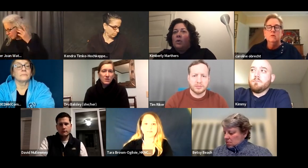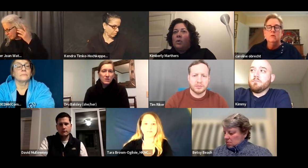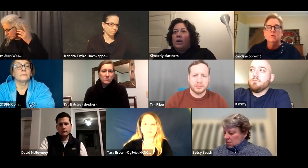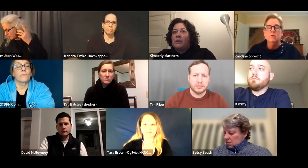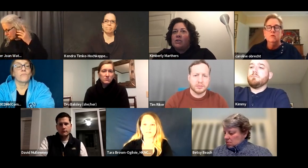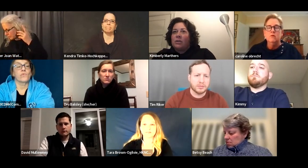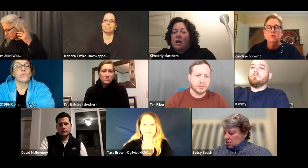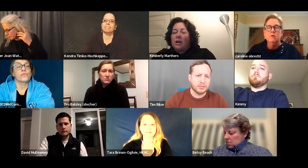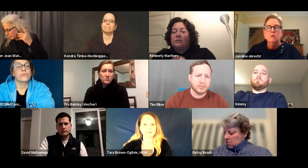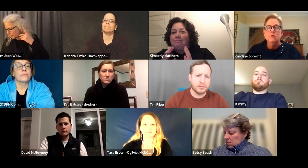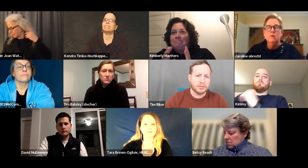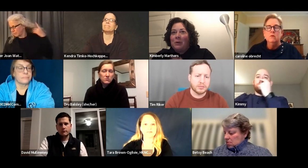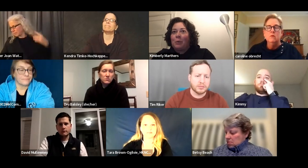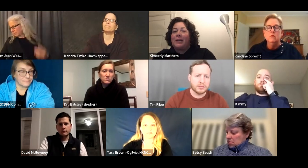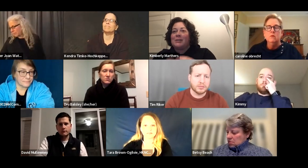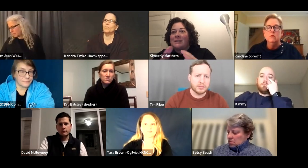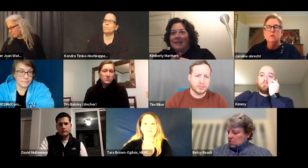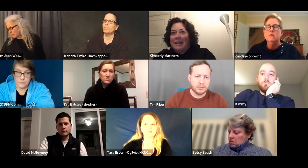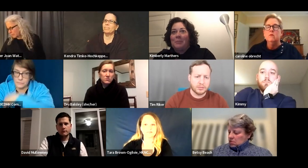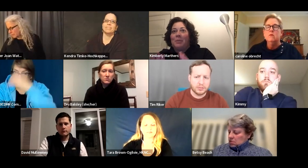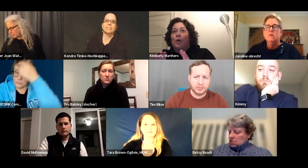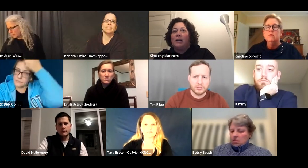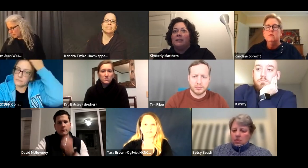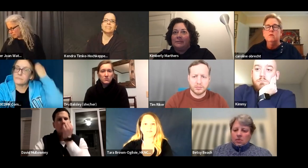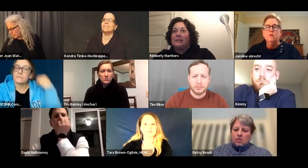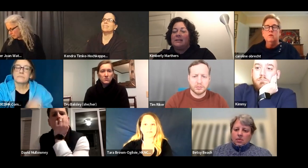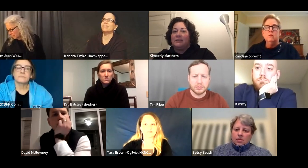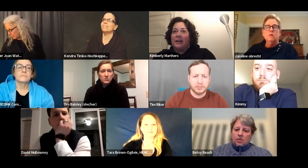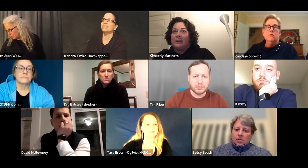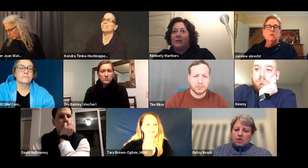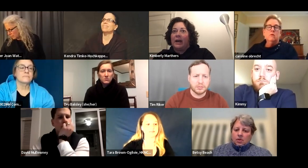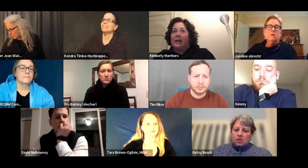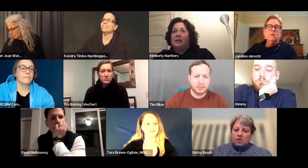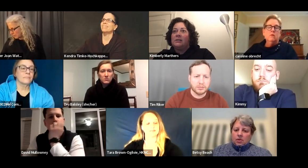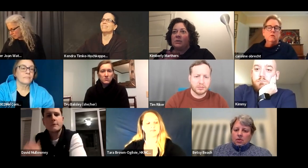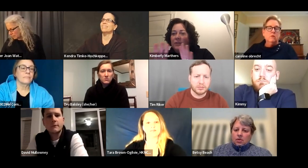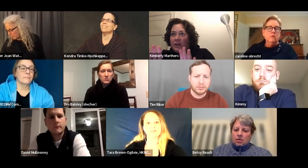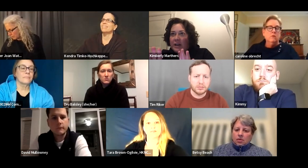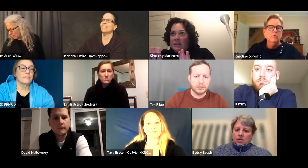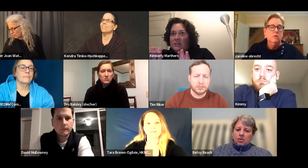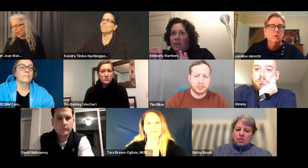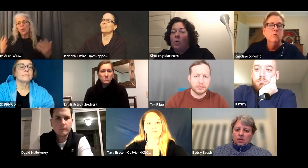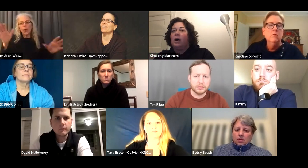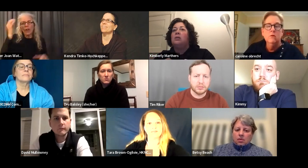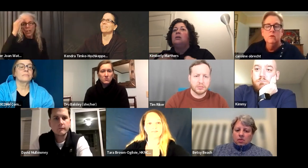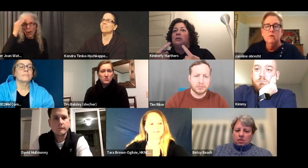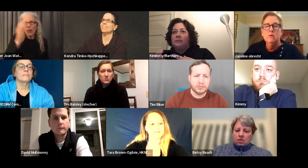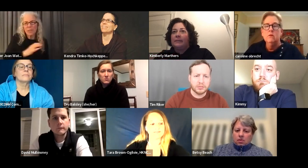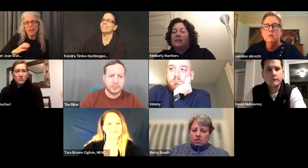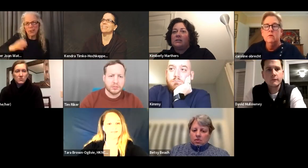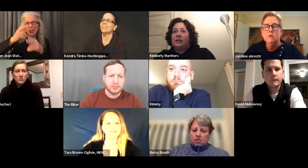We know who our commissioners are. We're gonna just keep it rolling this evening, okay? So it's very nice to see you